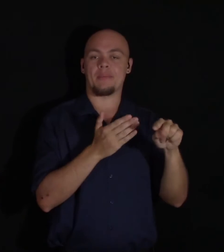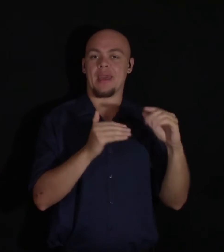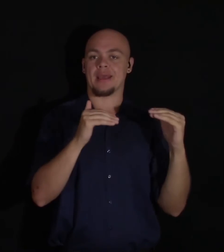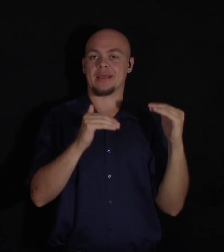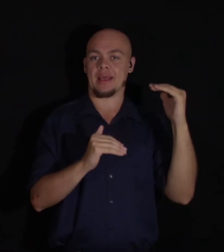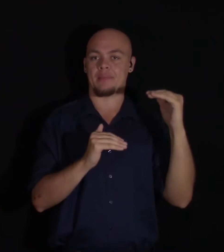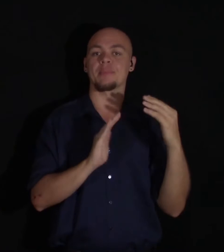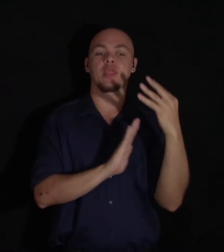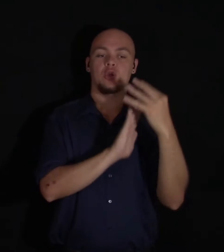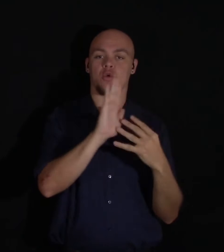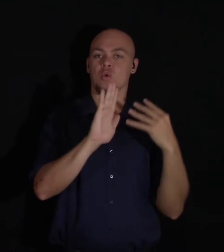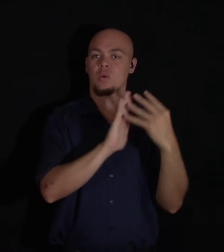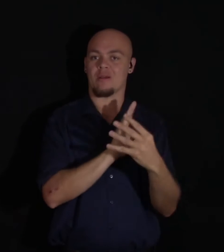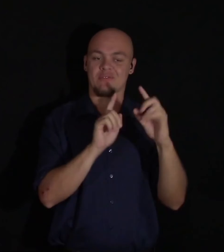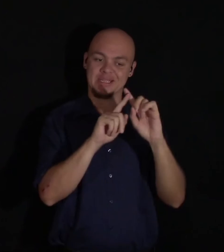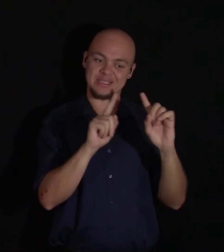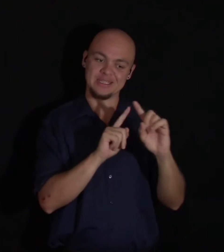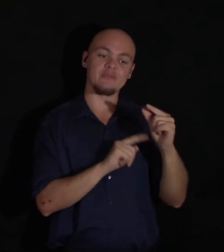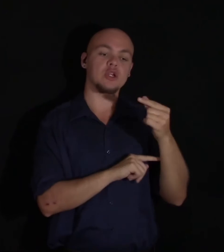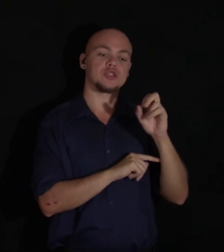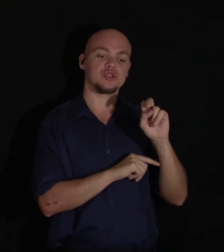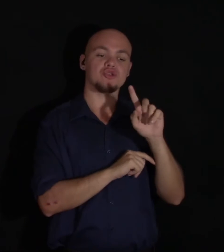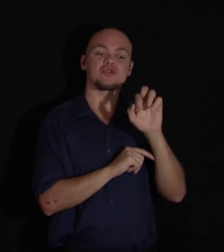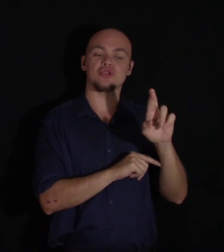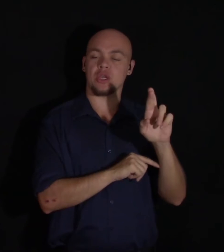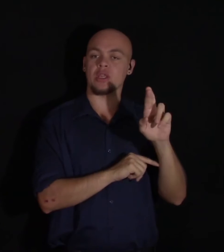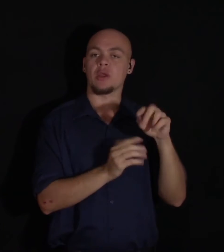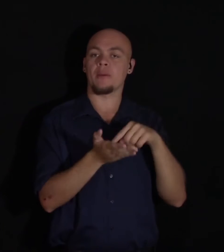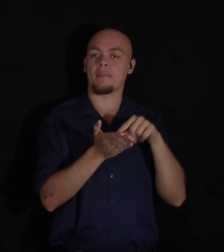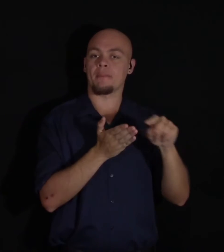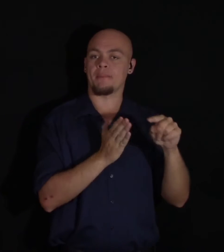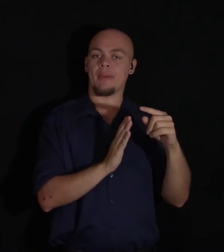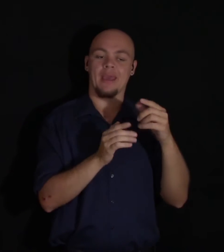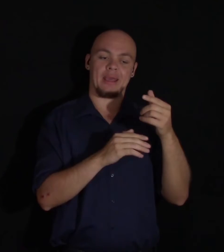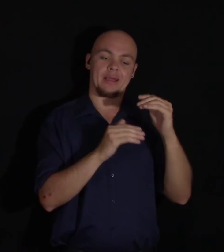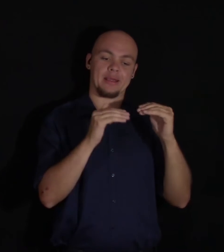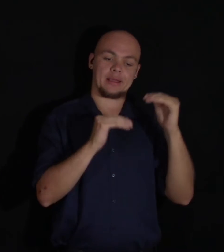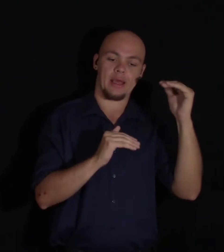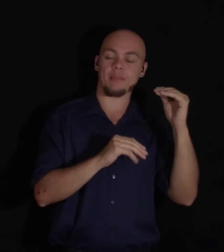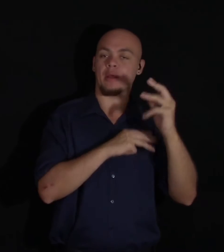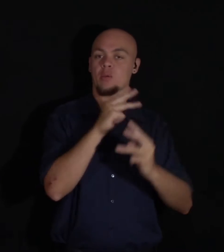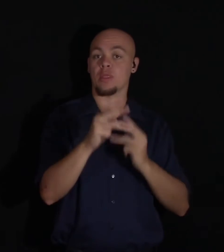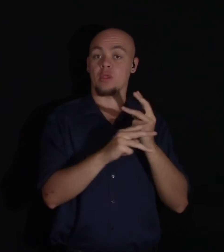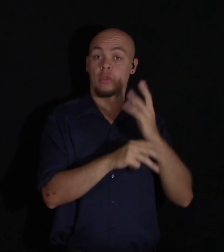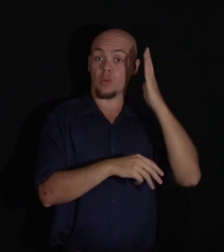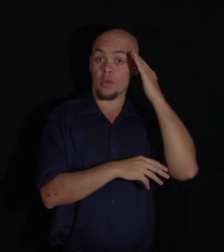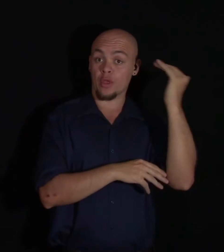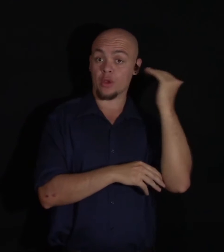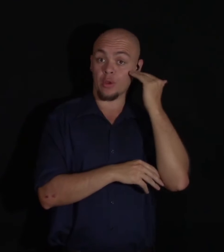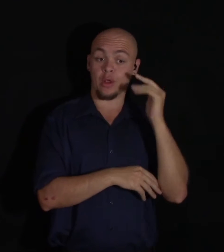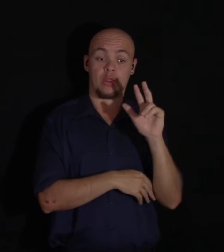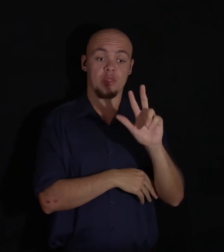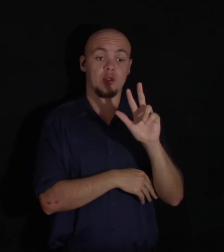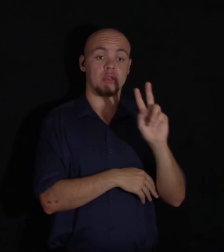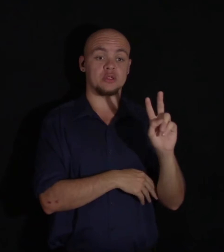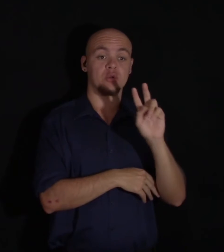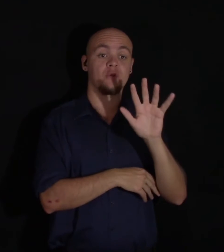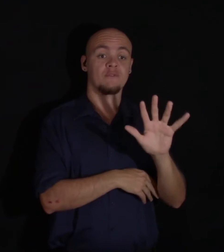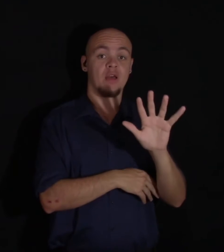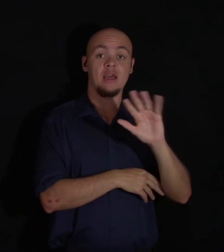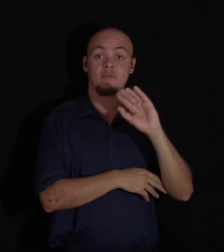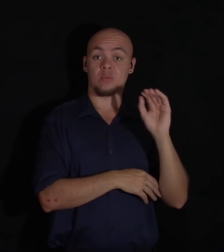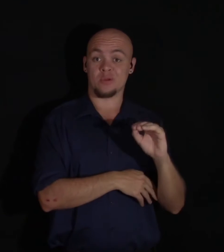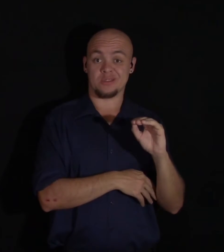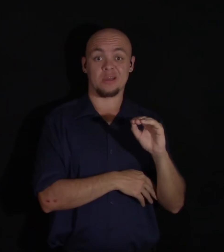a graph of the different gender pay gaps in different nations in the world, leading with Korea at a 32.5%